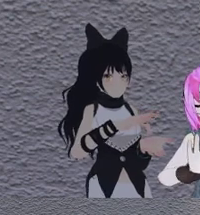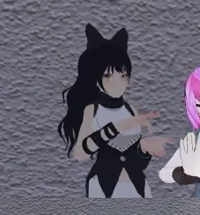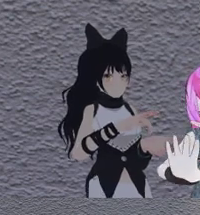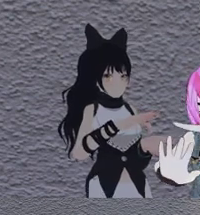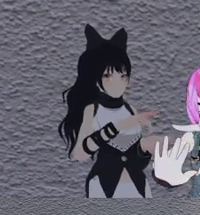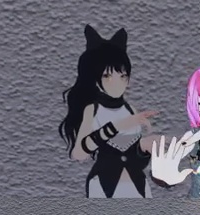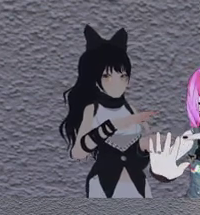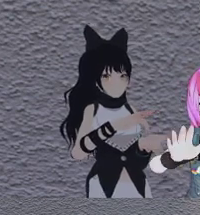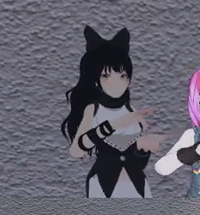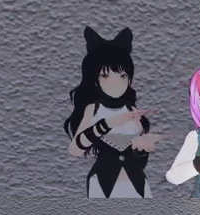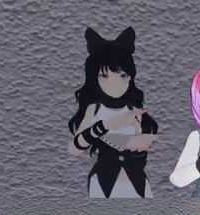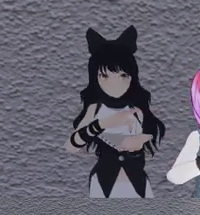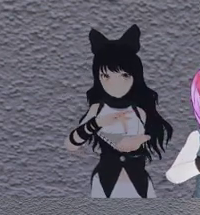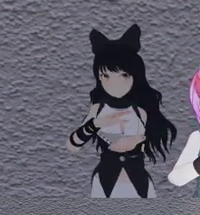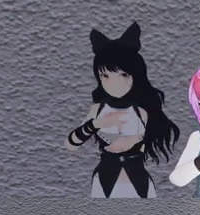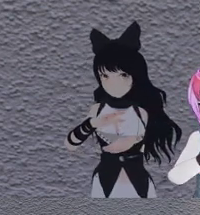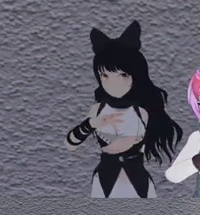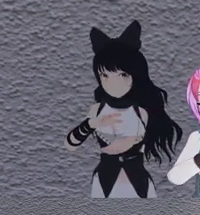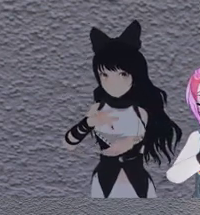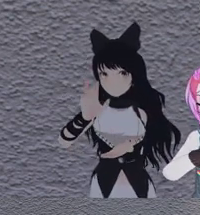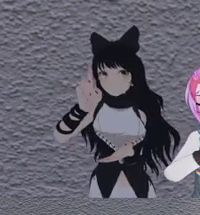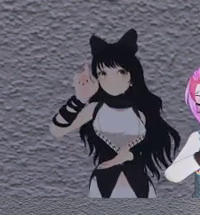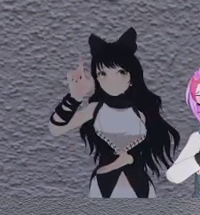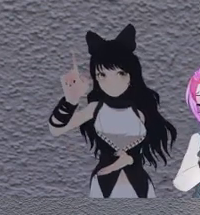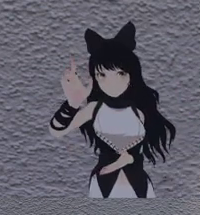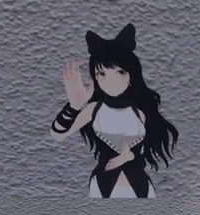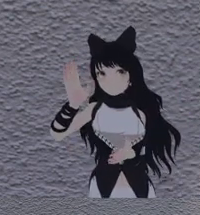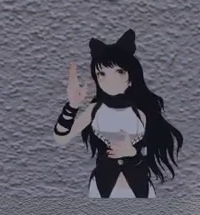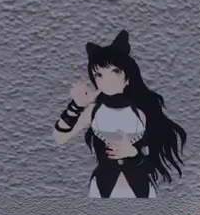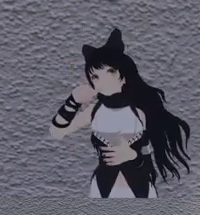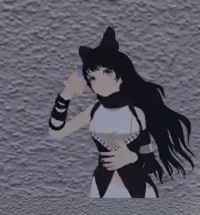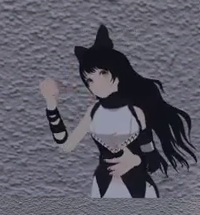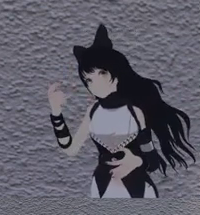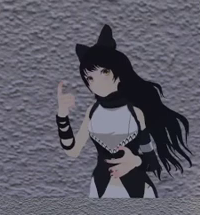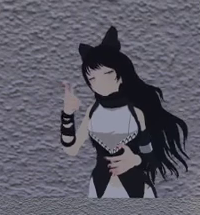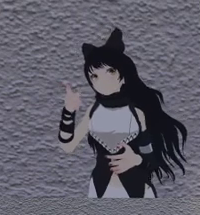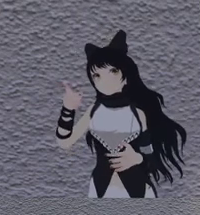show it and then go down. Yep.